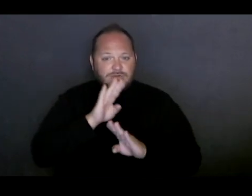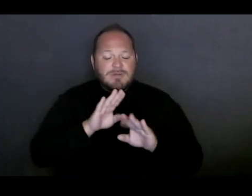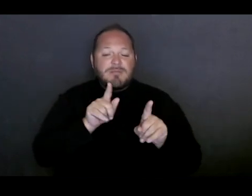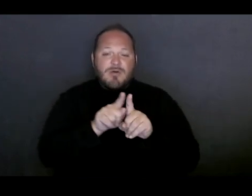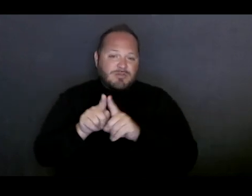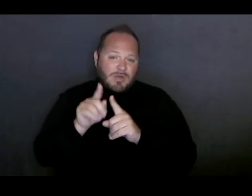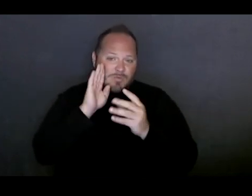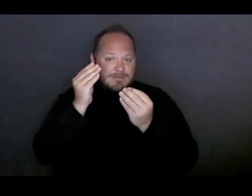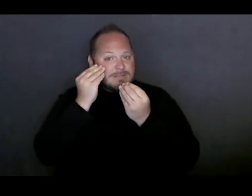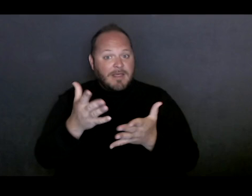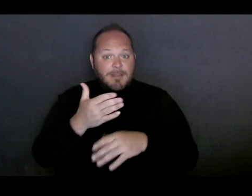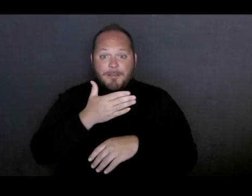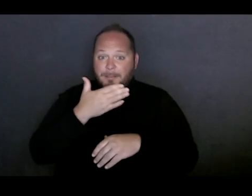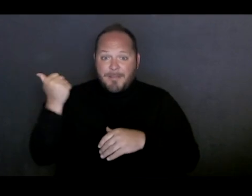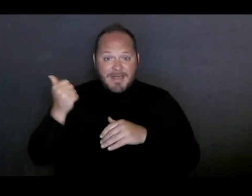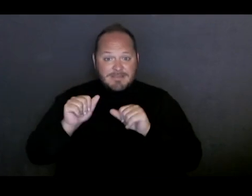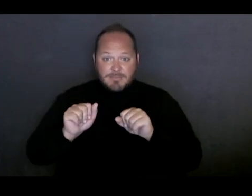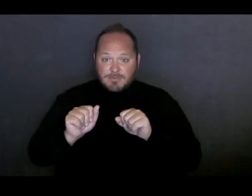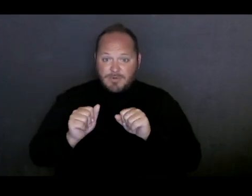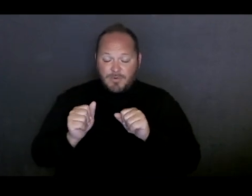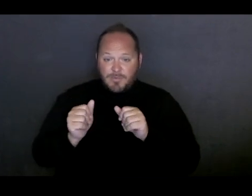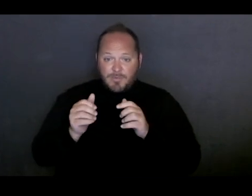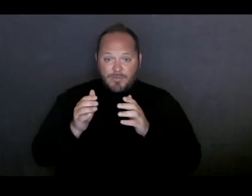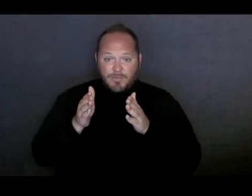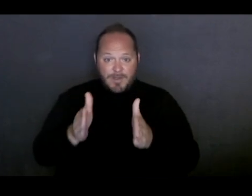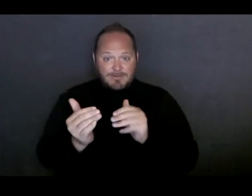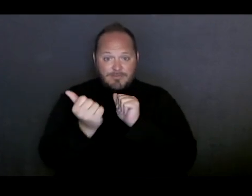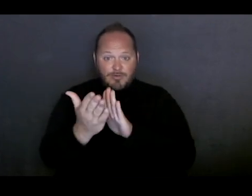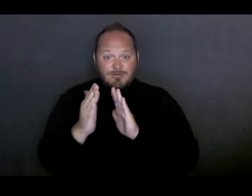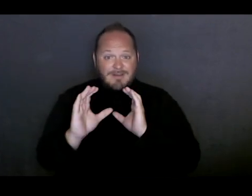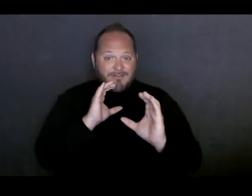these conversations is with compassion and empathy.